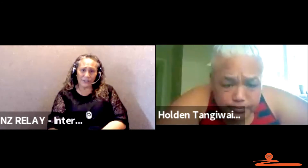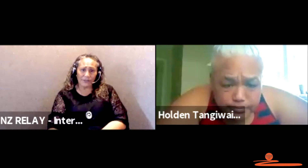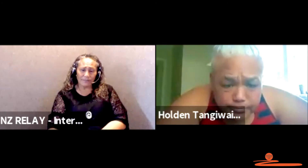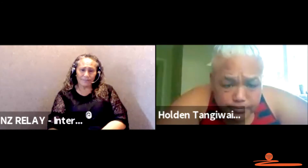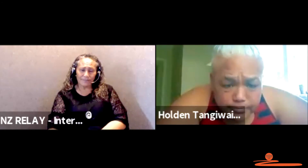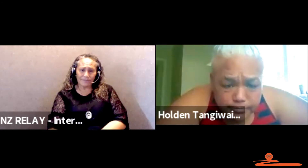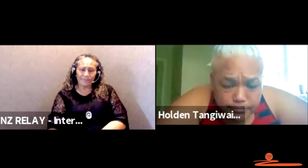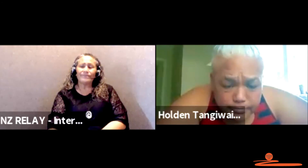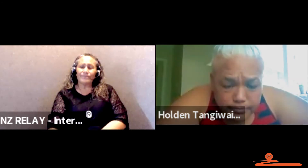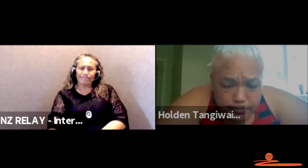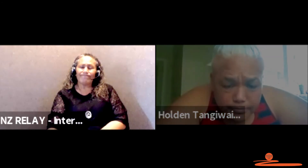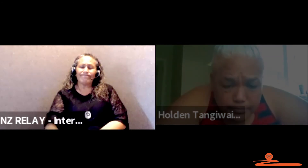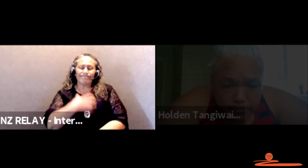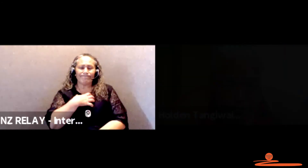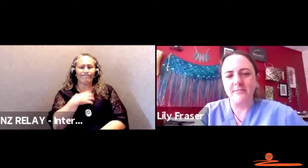listened to.